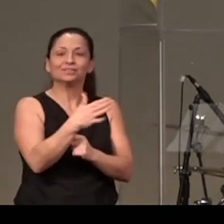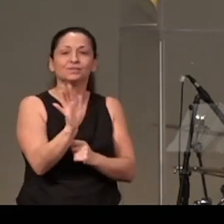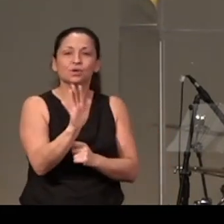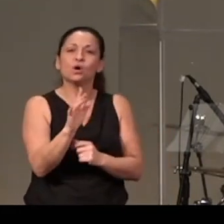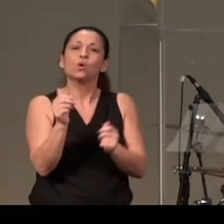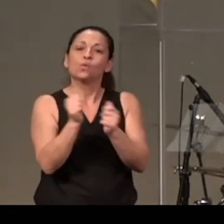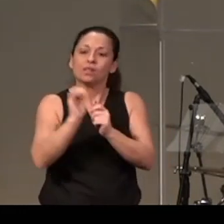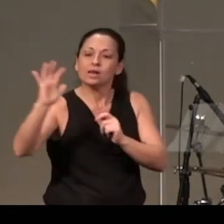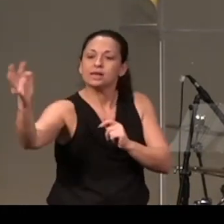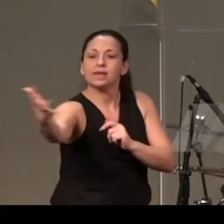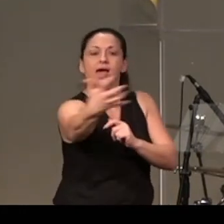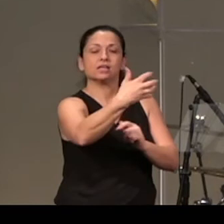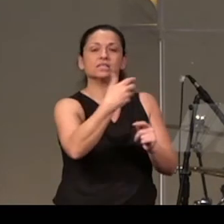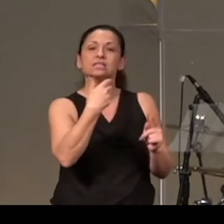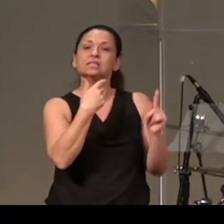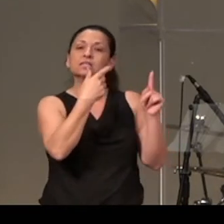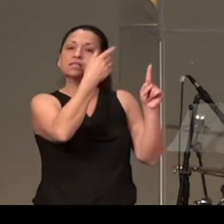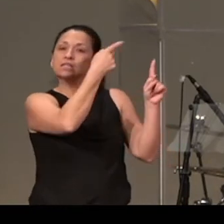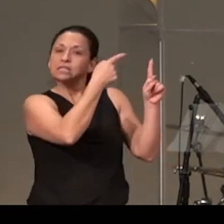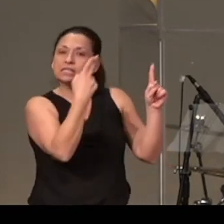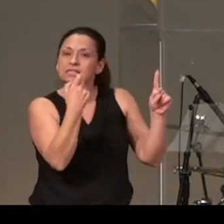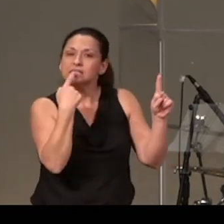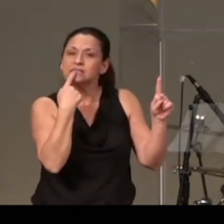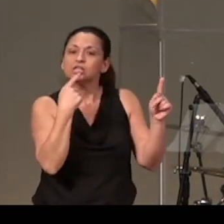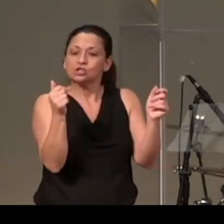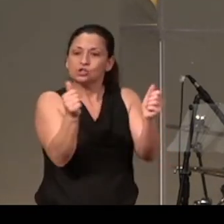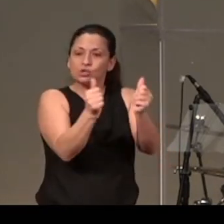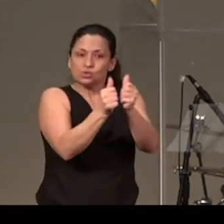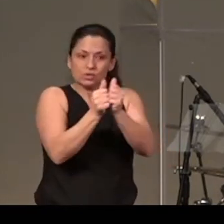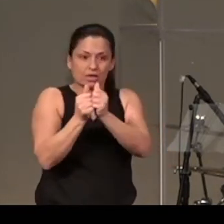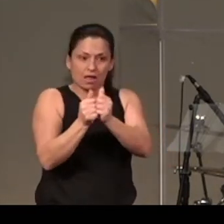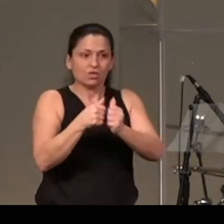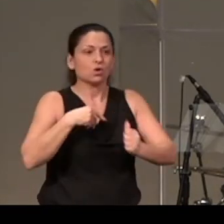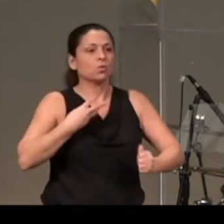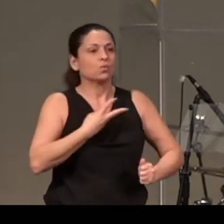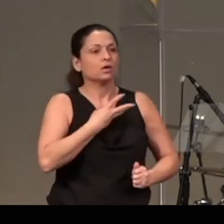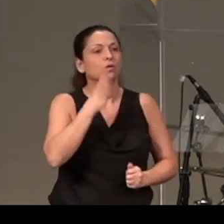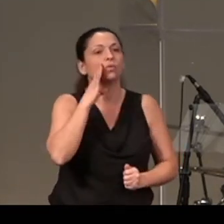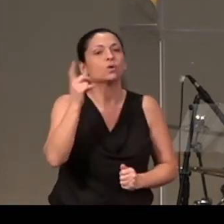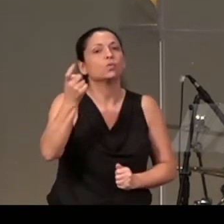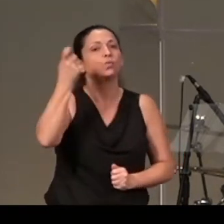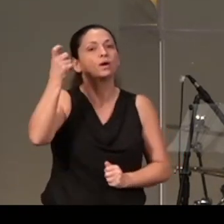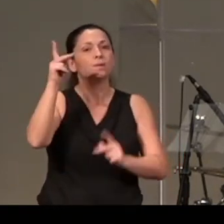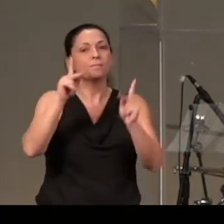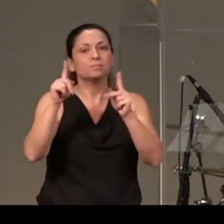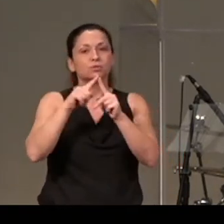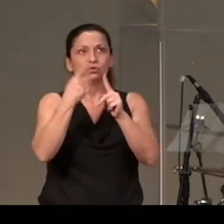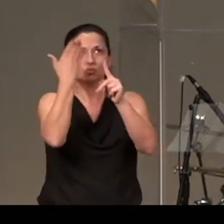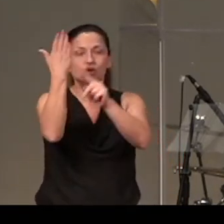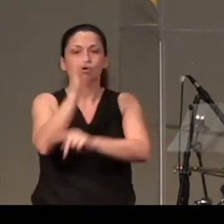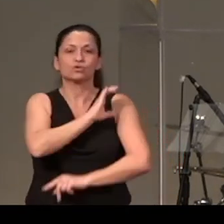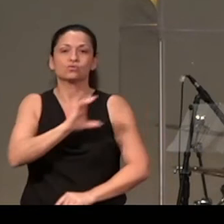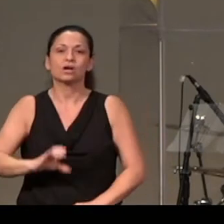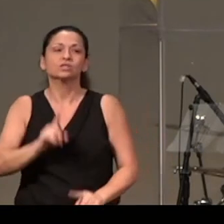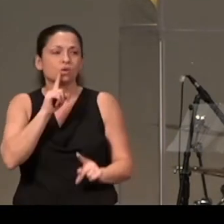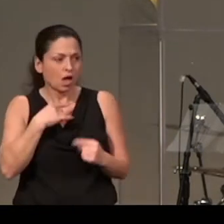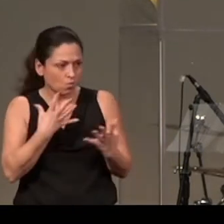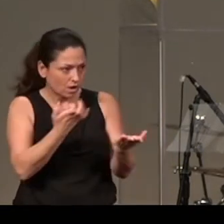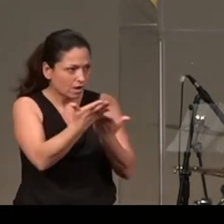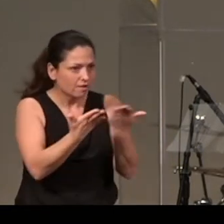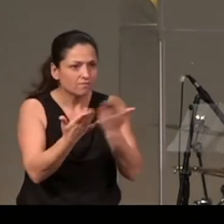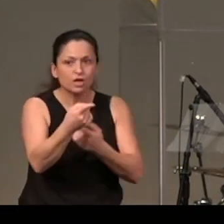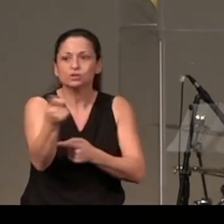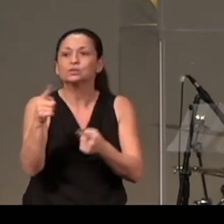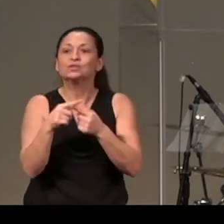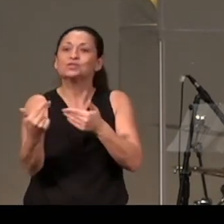was saying, follow me, and together we're going to win people to Christ. And so I want to invite you to join